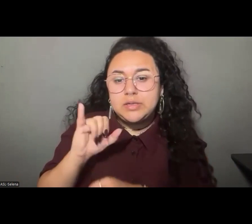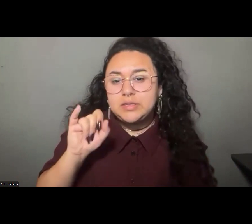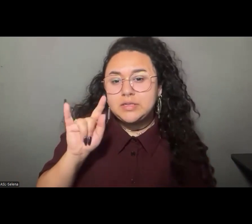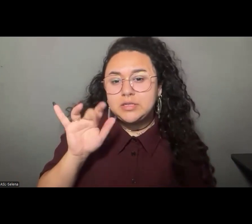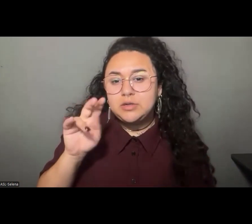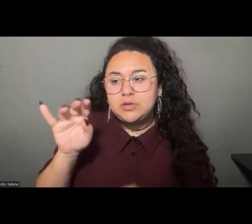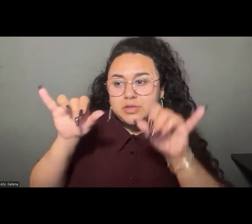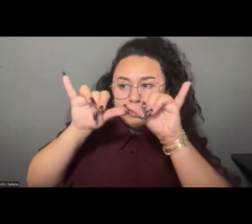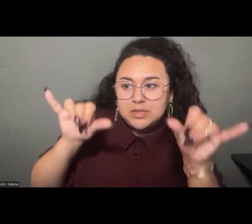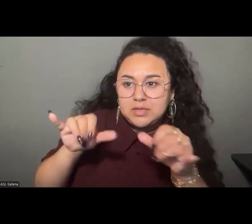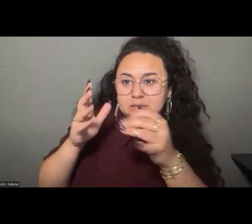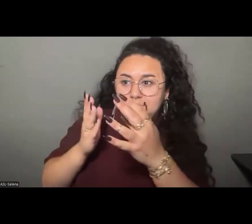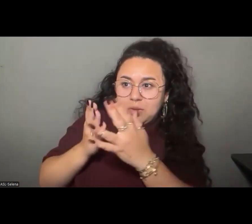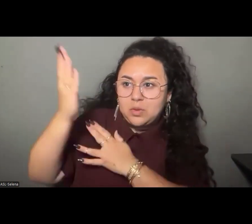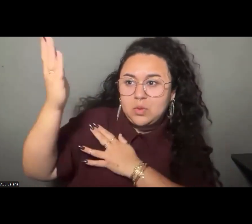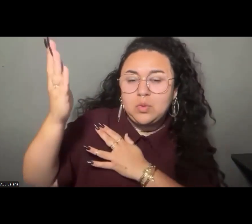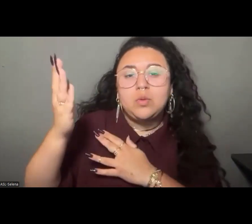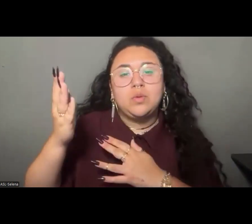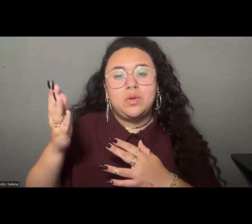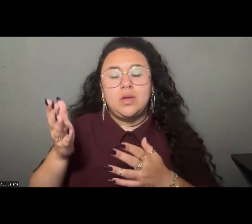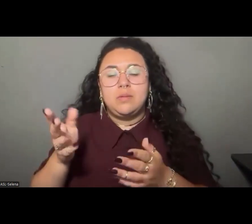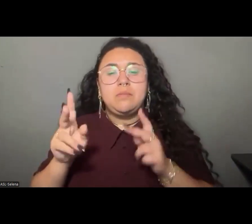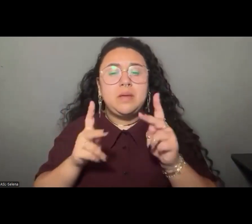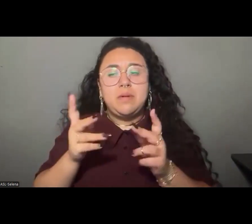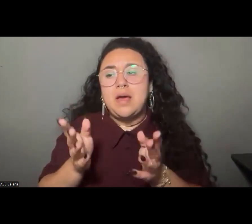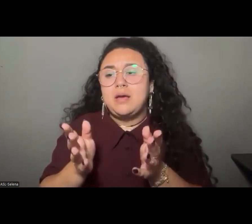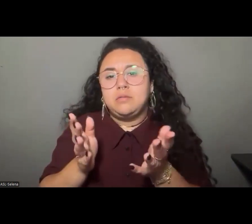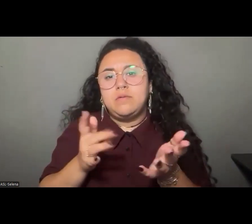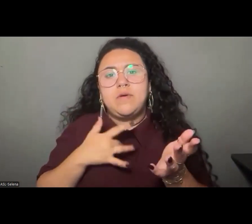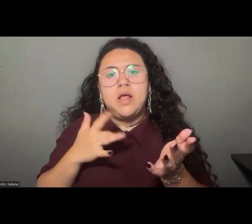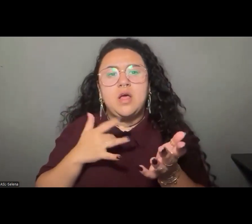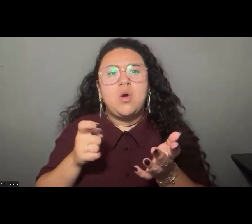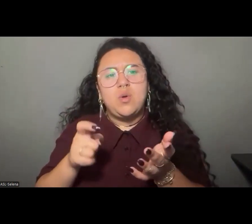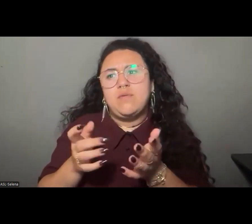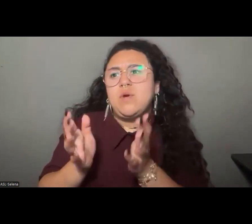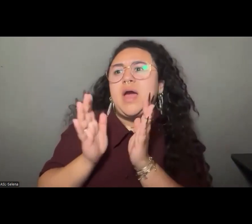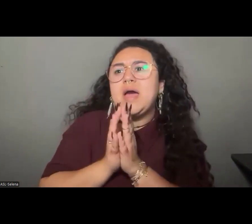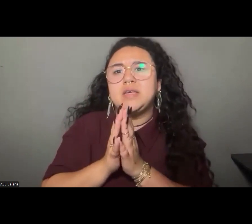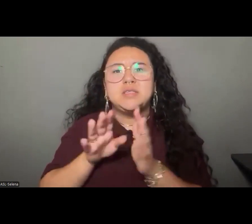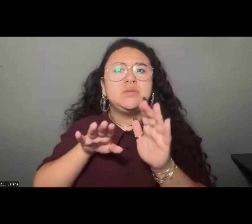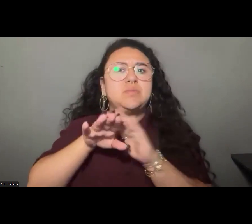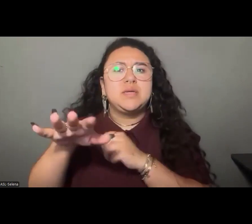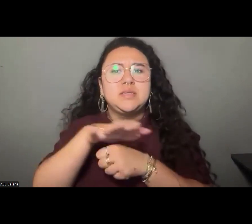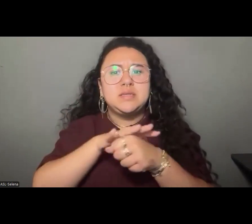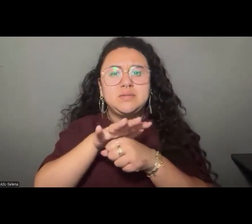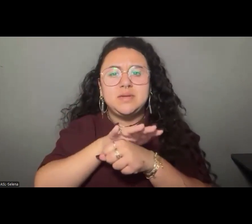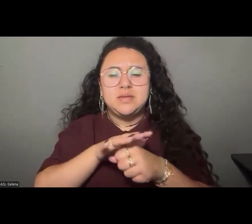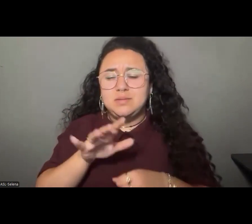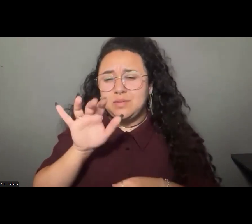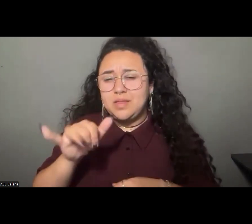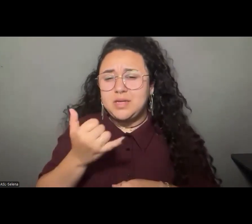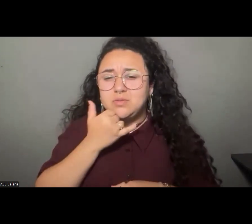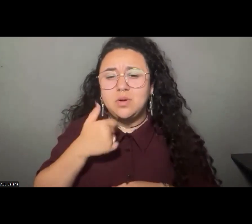not wrong because we deserve resources, we deserve to be everywhere. I think there's a risk that little by little,